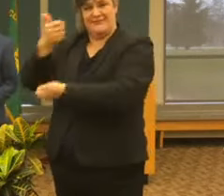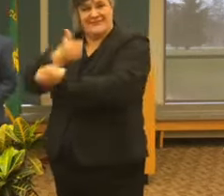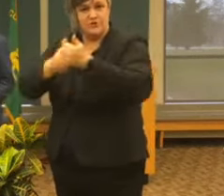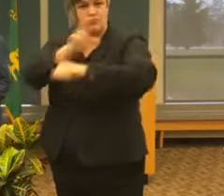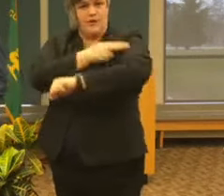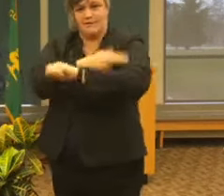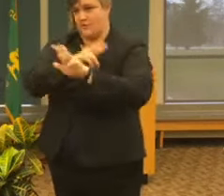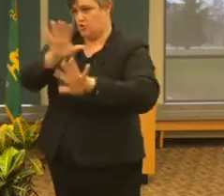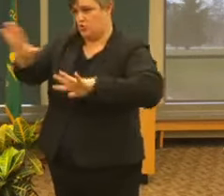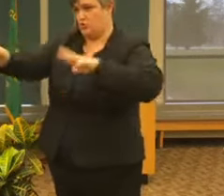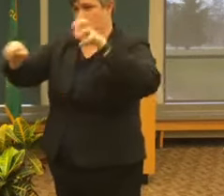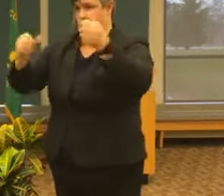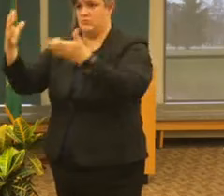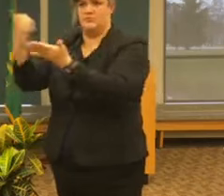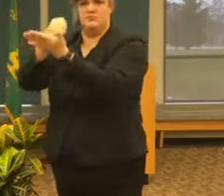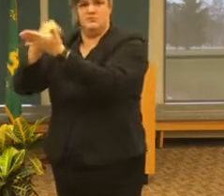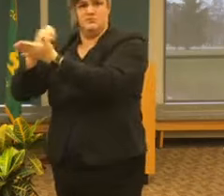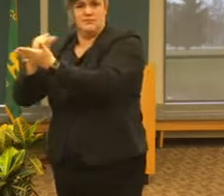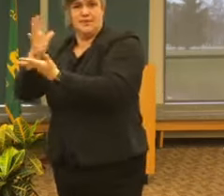information.